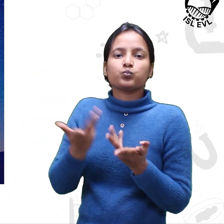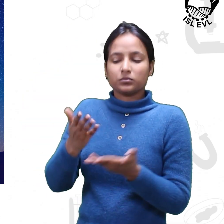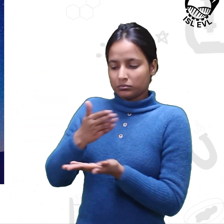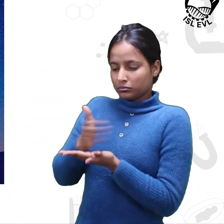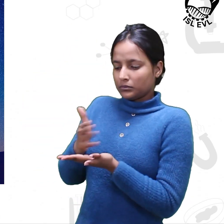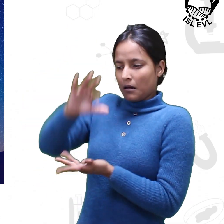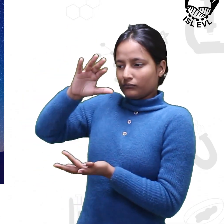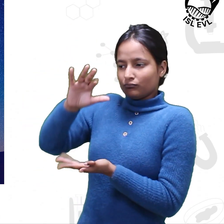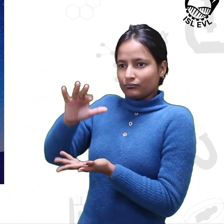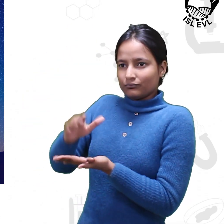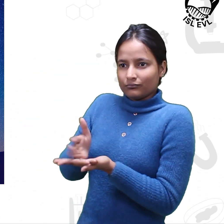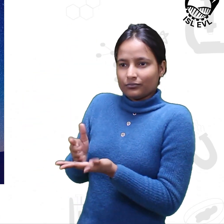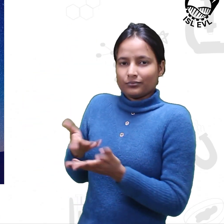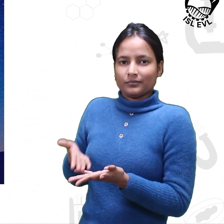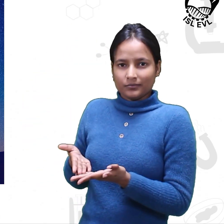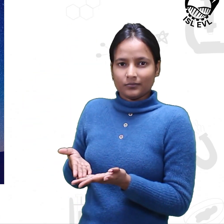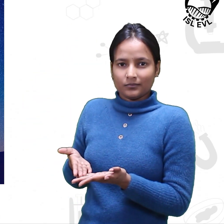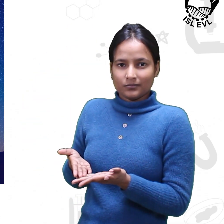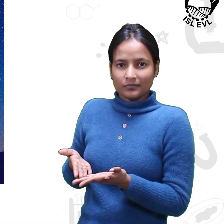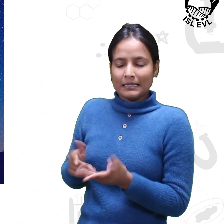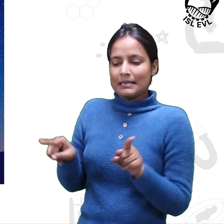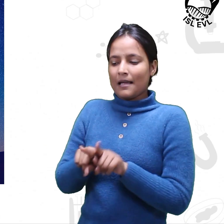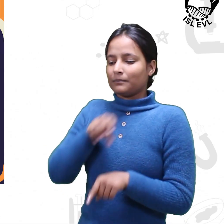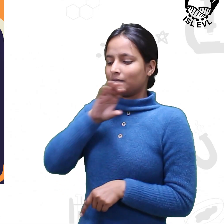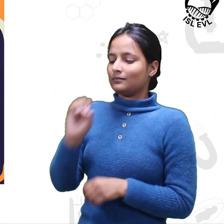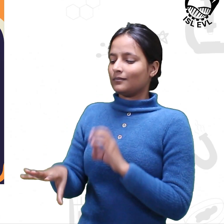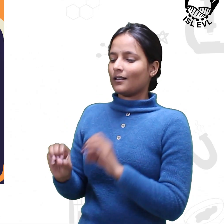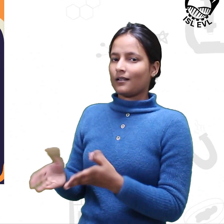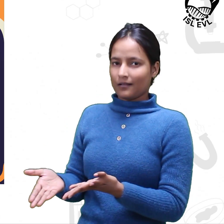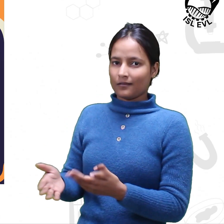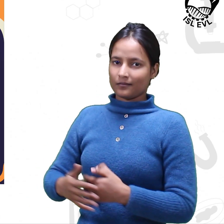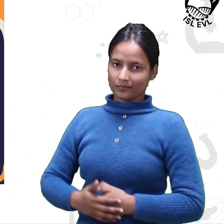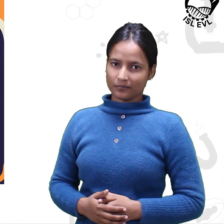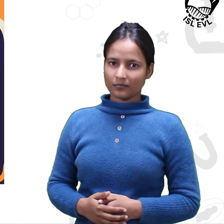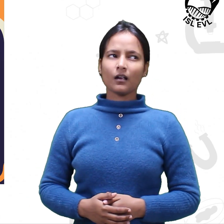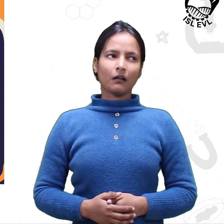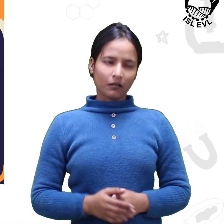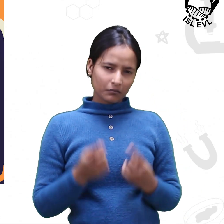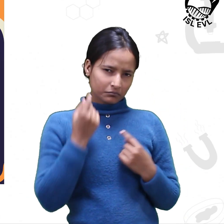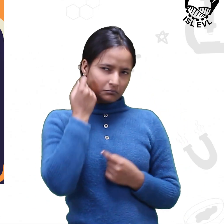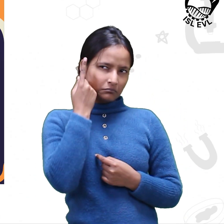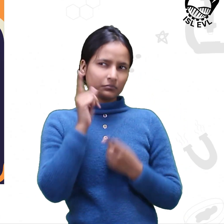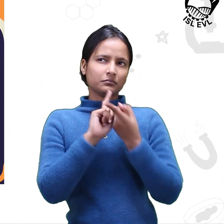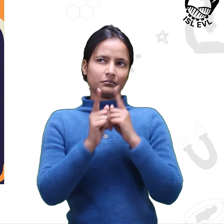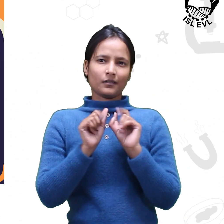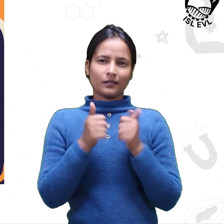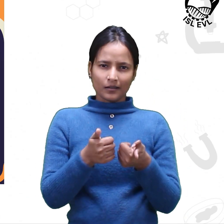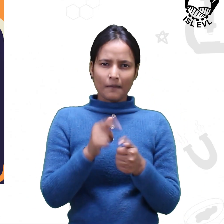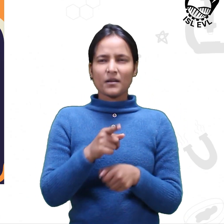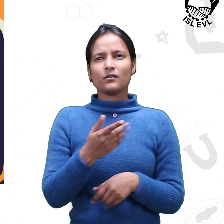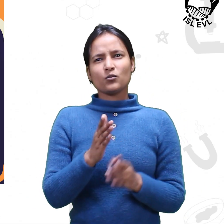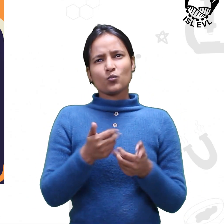long-term shelves and the irrelevant information in the trash bin. Oh, this makes sense. That is why we